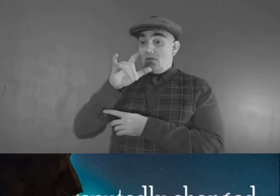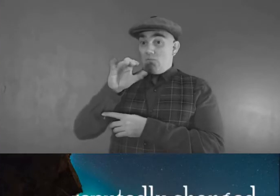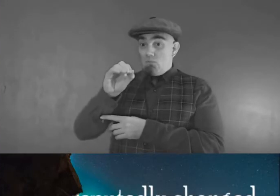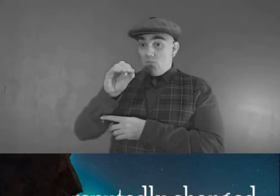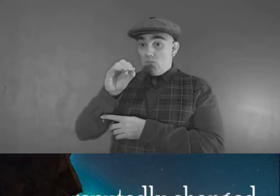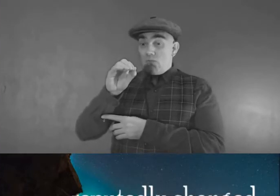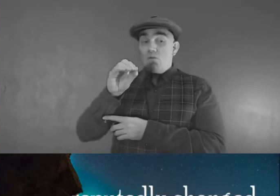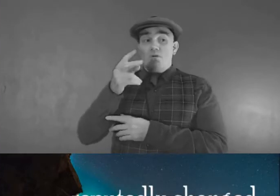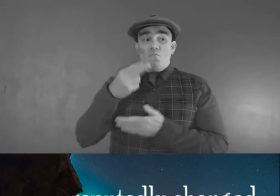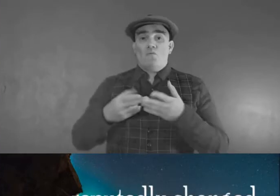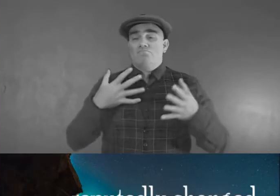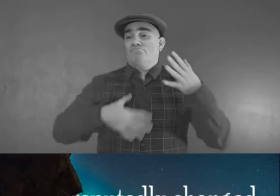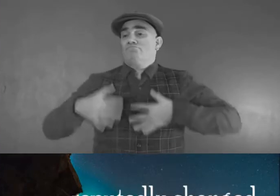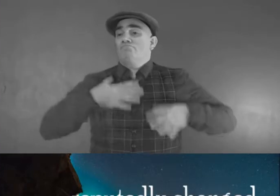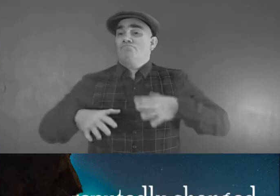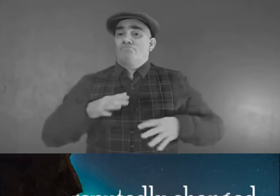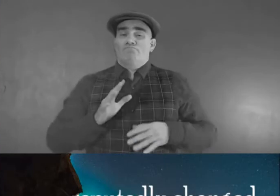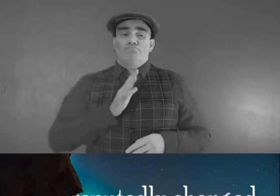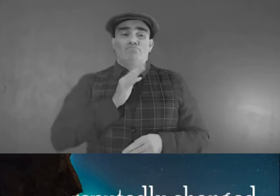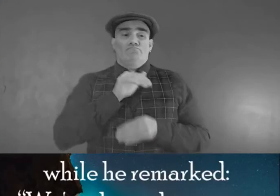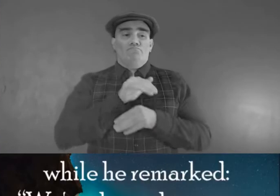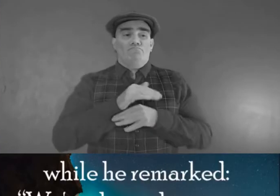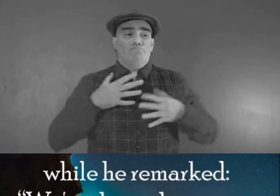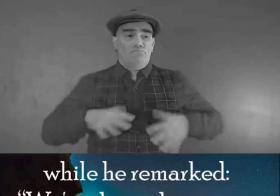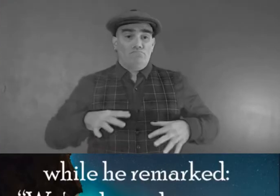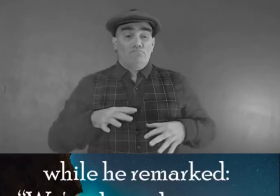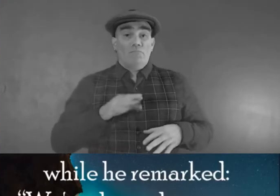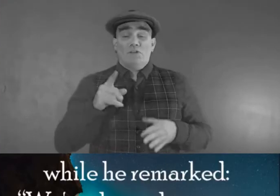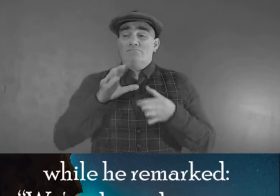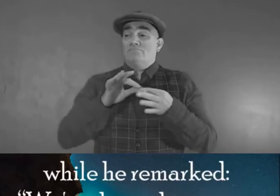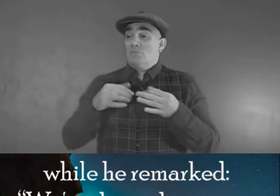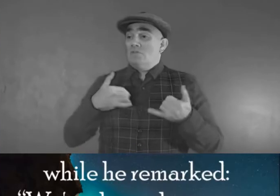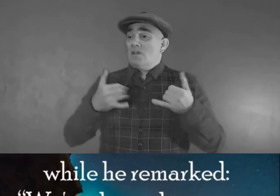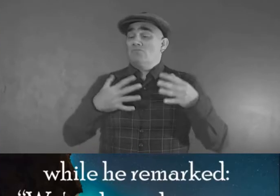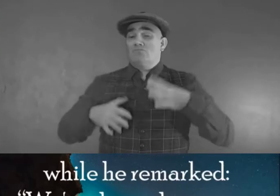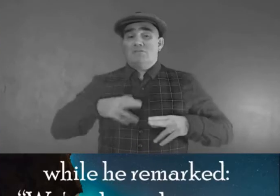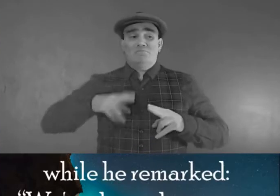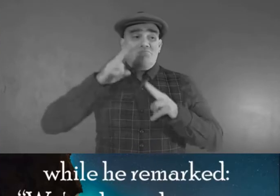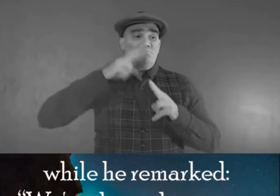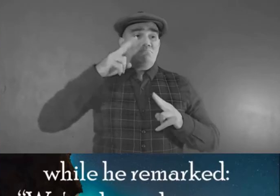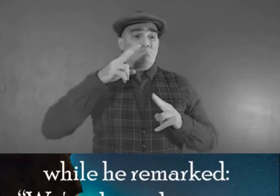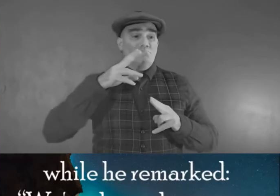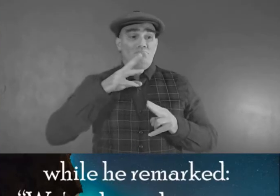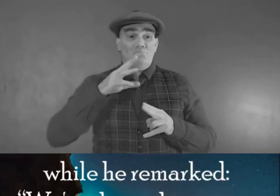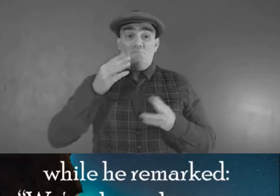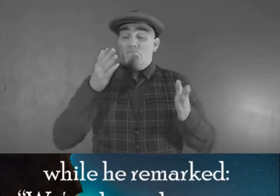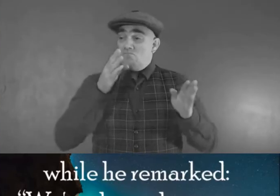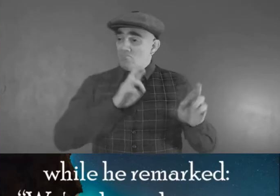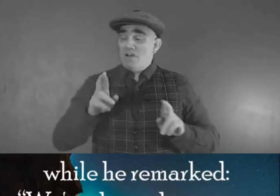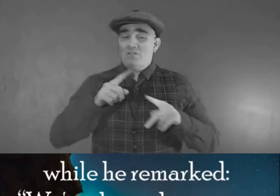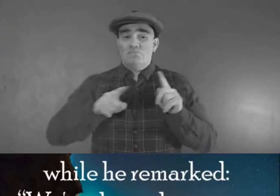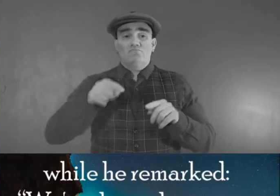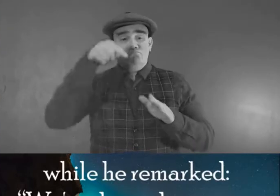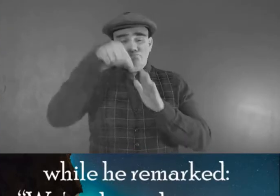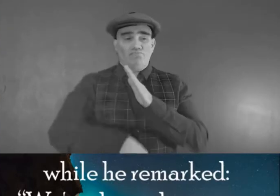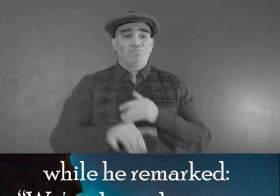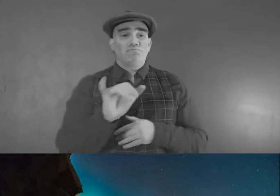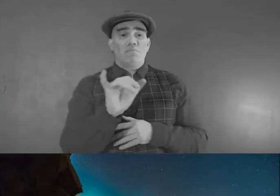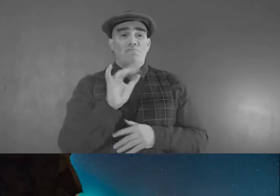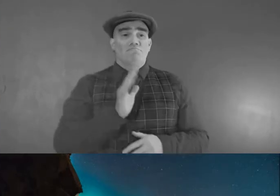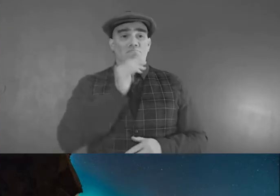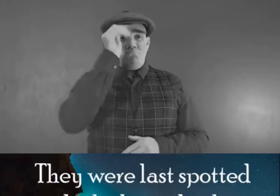Giglio, reputedly changed their evening wear while he remarked, "We've dressed up in our best and are prepared to go down like